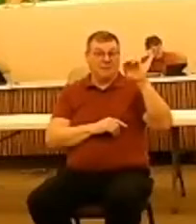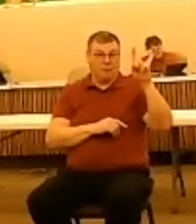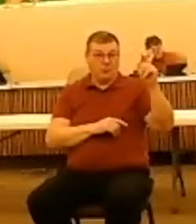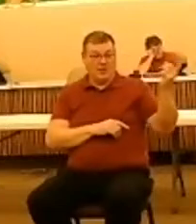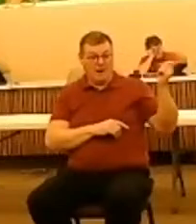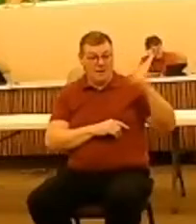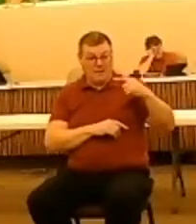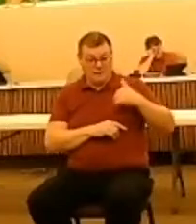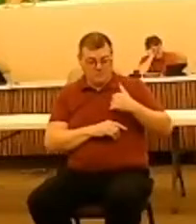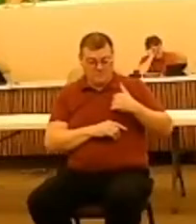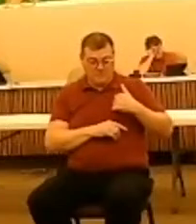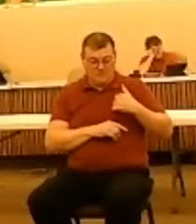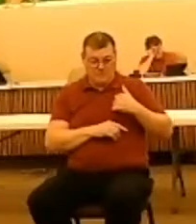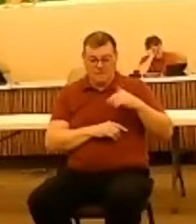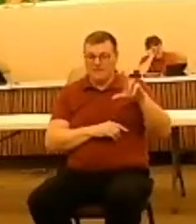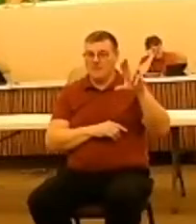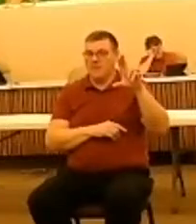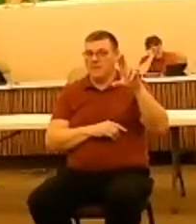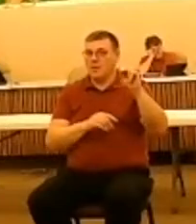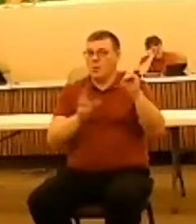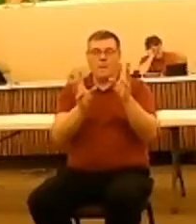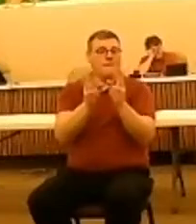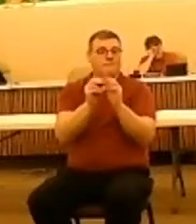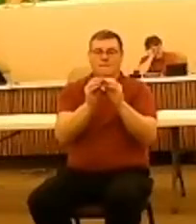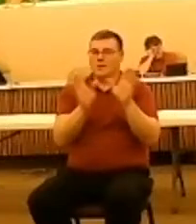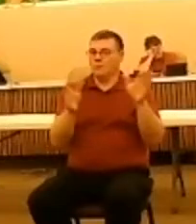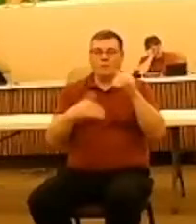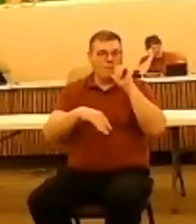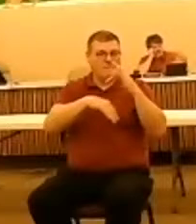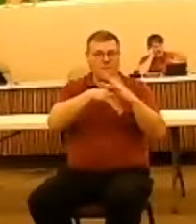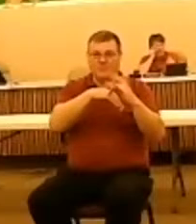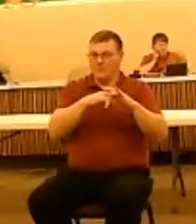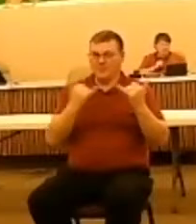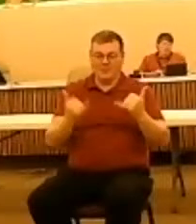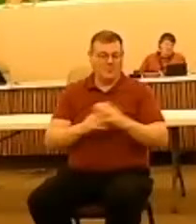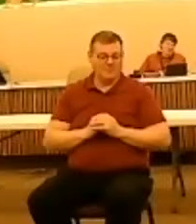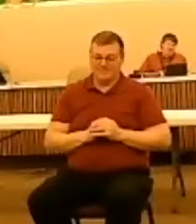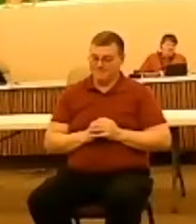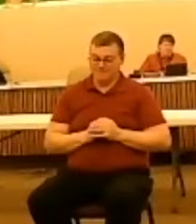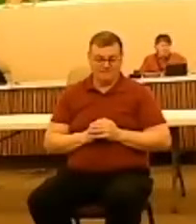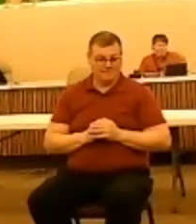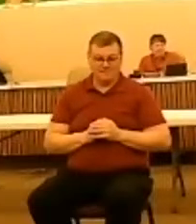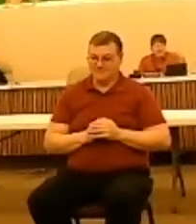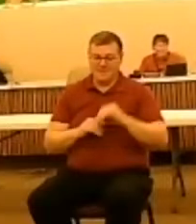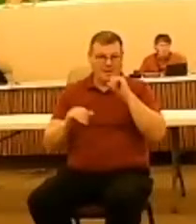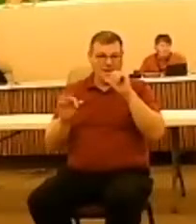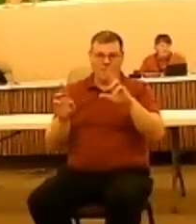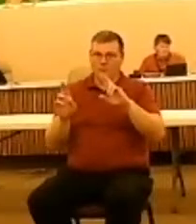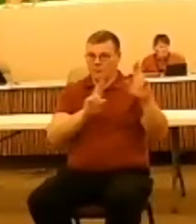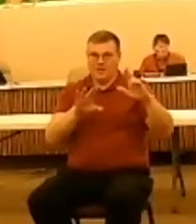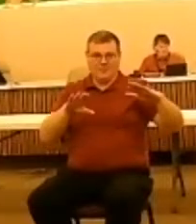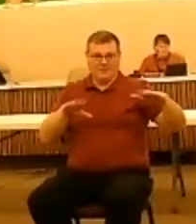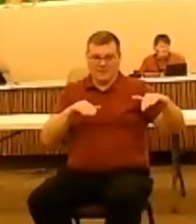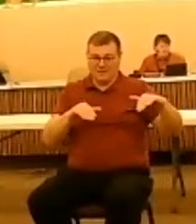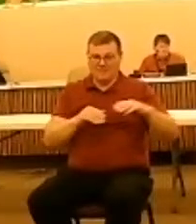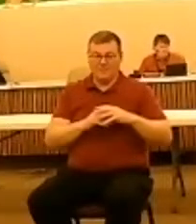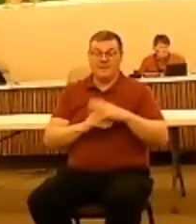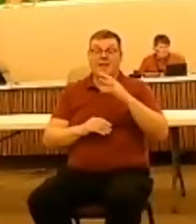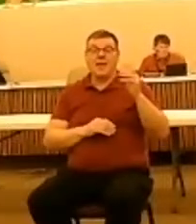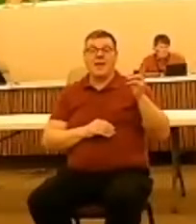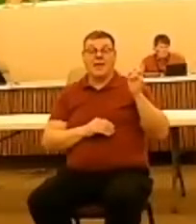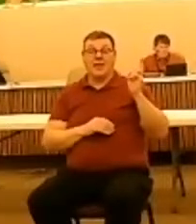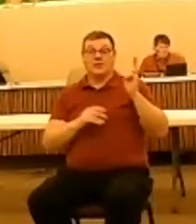me, no, the meeting rooms are not open. Adrian said it's not ready to be open. And Historical